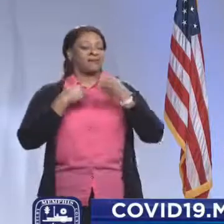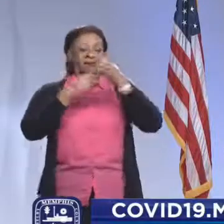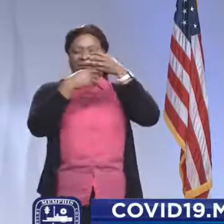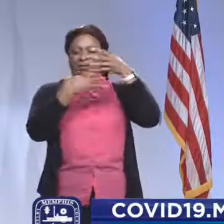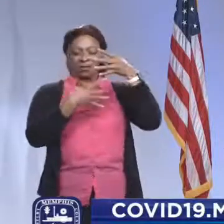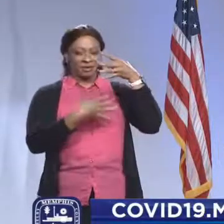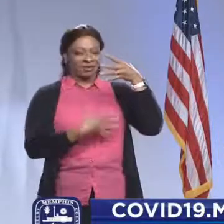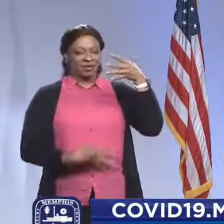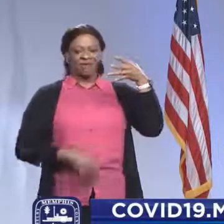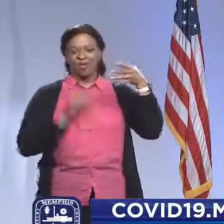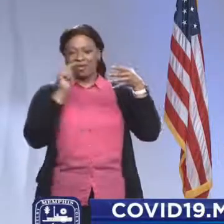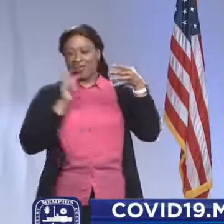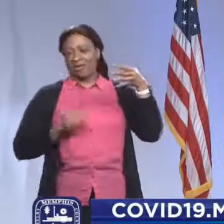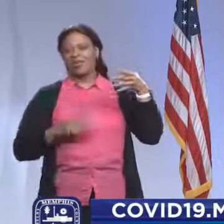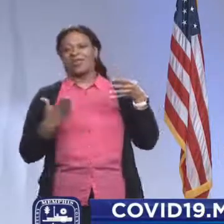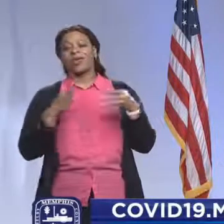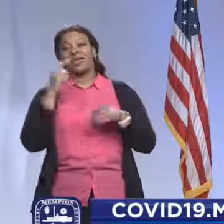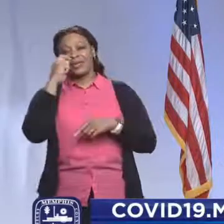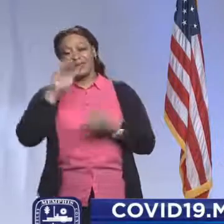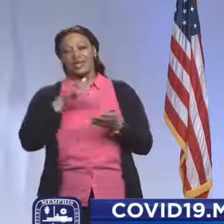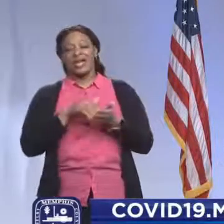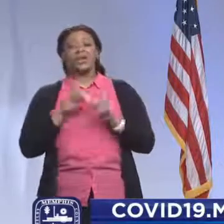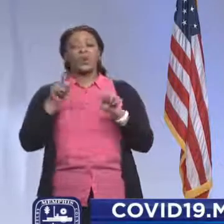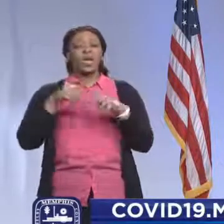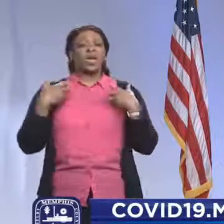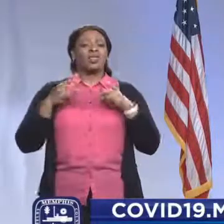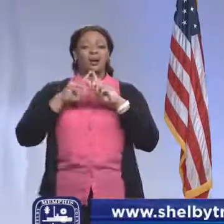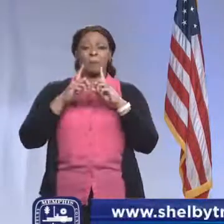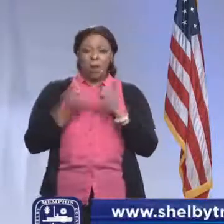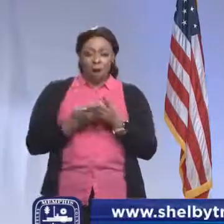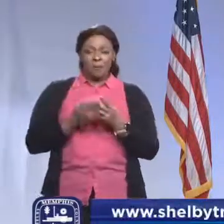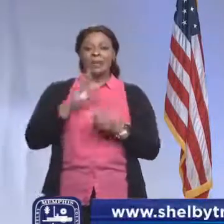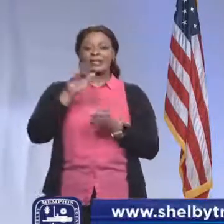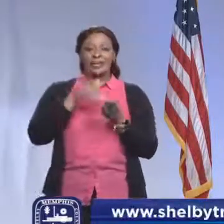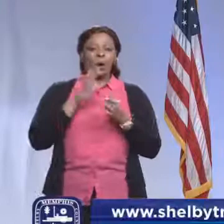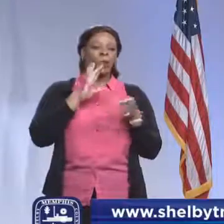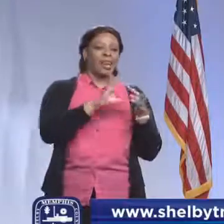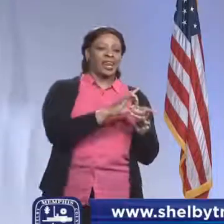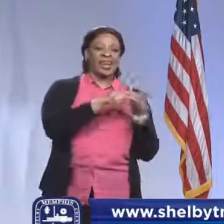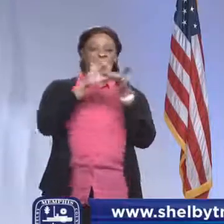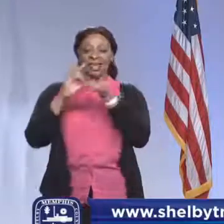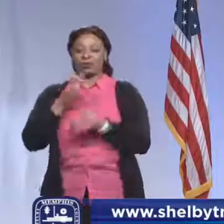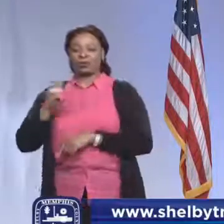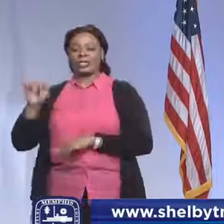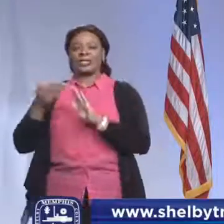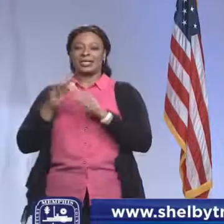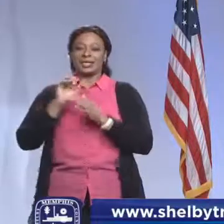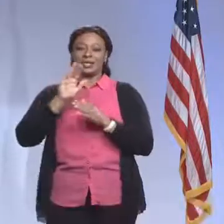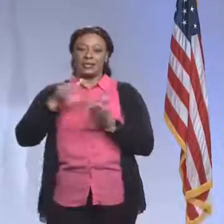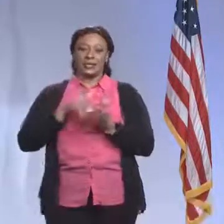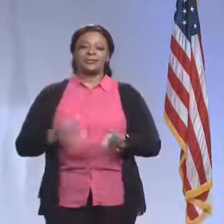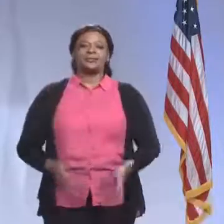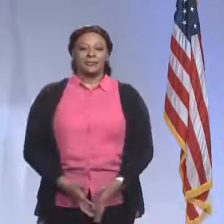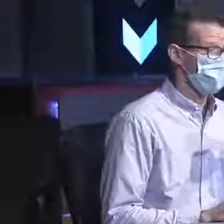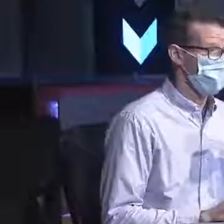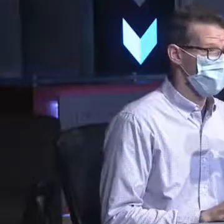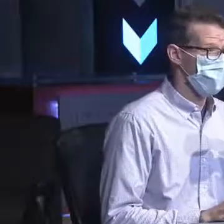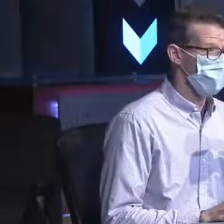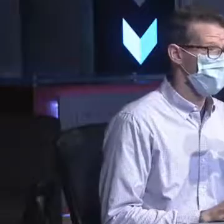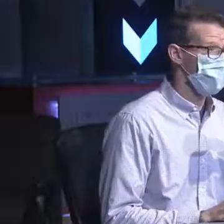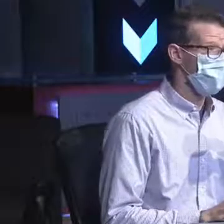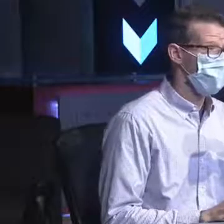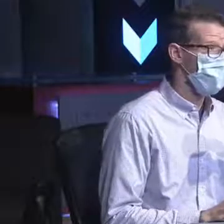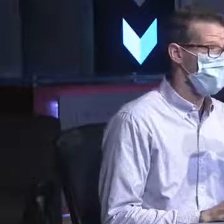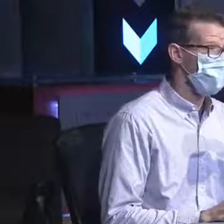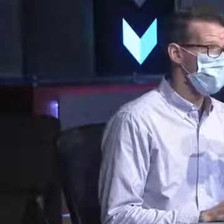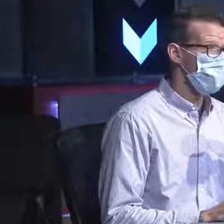of the listings there. If you come to the health department site, we're going to link you over to the city site. We have no further questions at